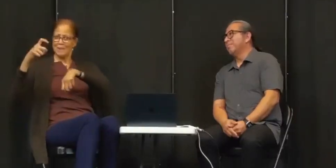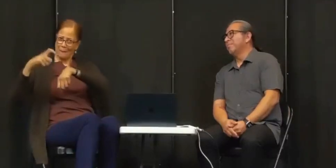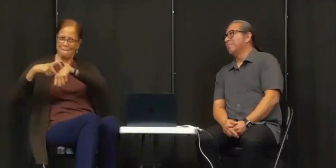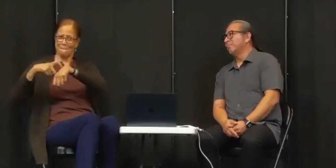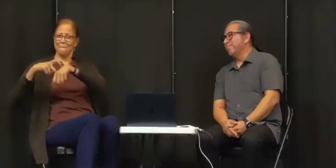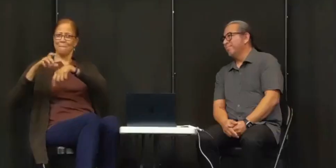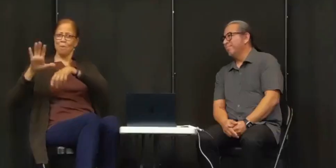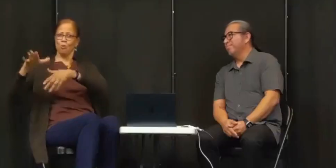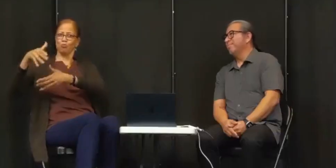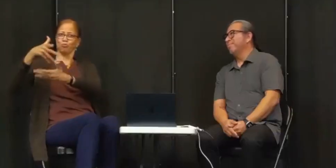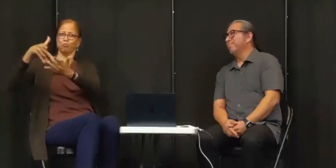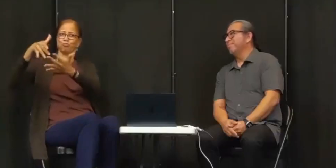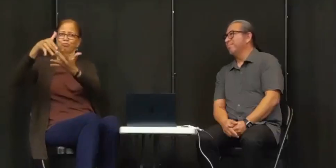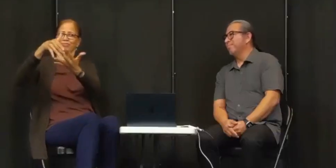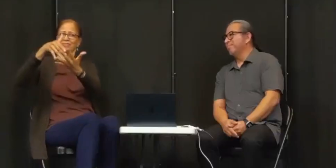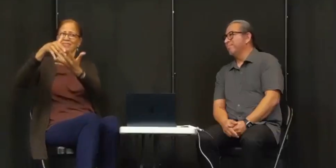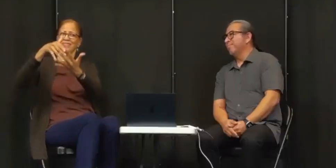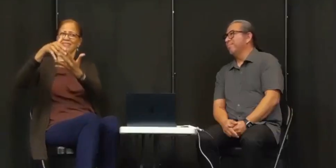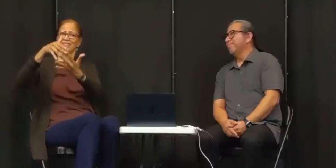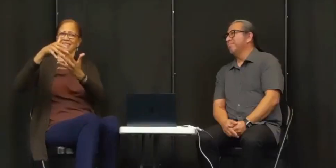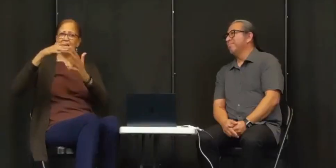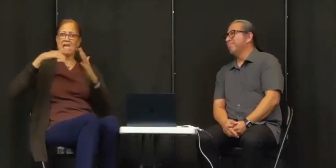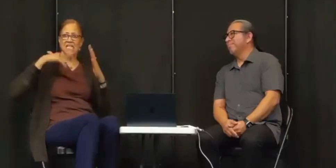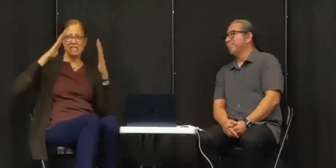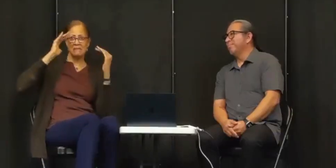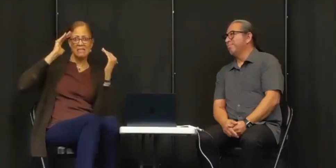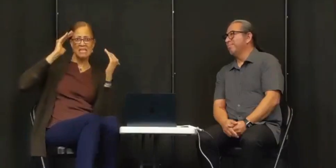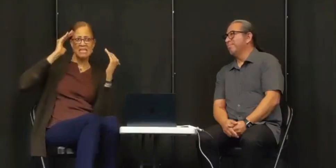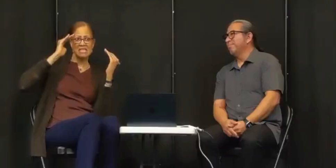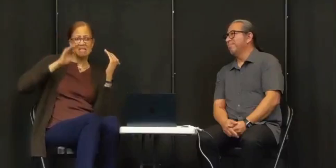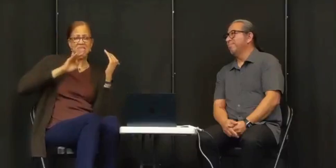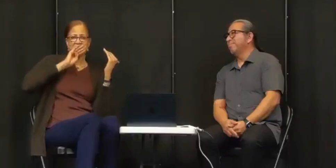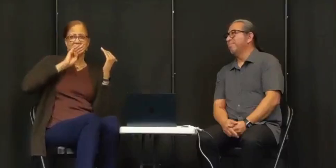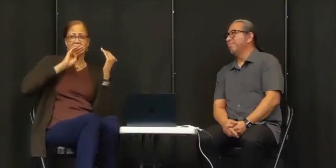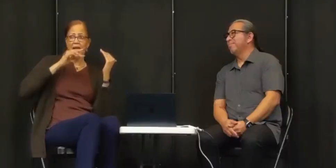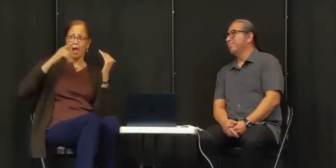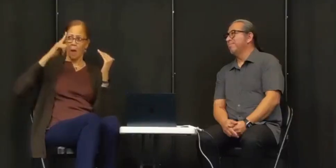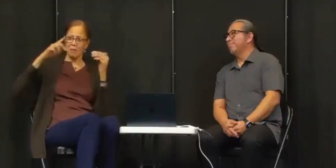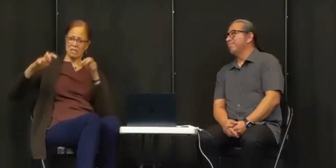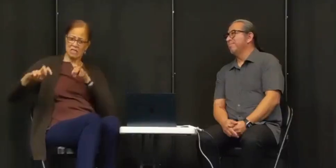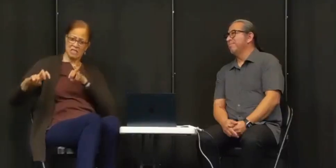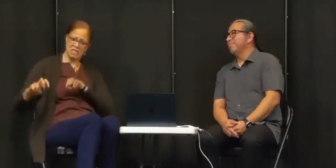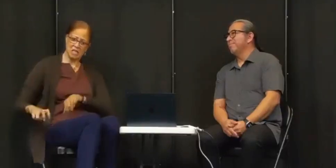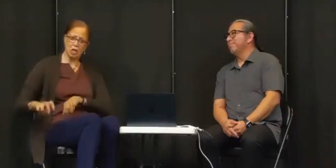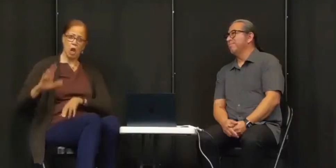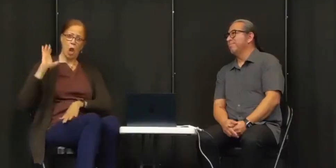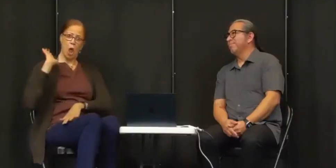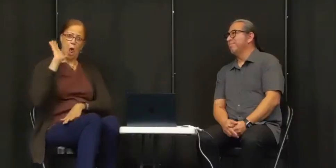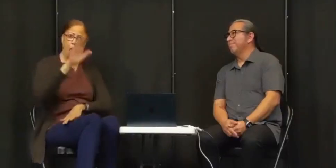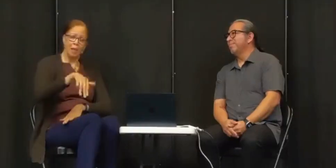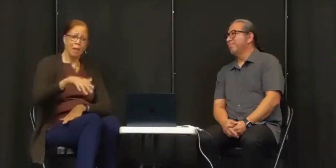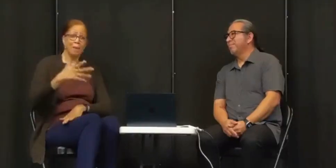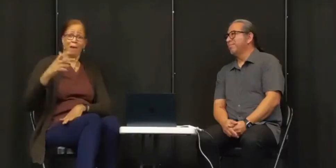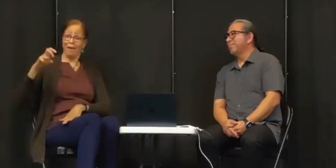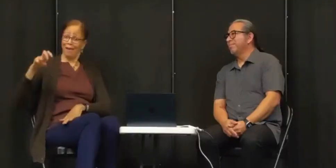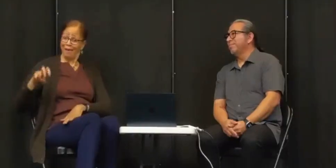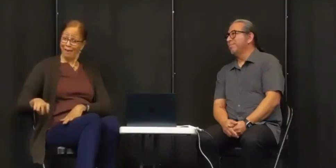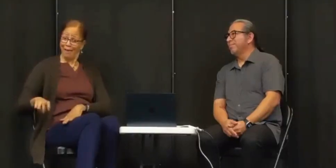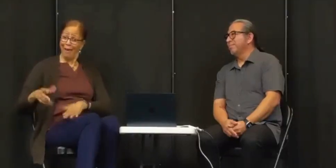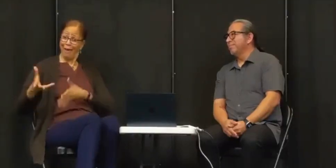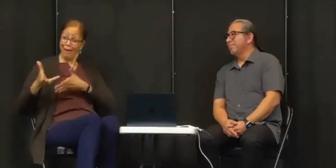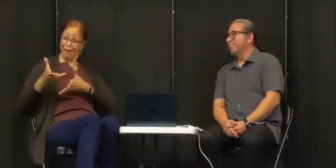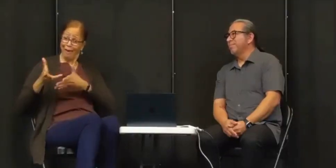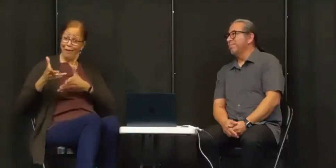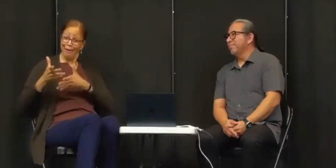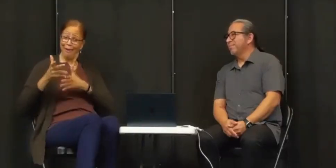have enough. They need their own time, they need a break, right? Don't expect them to always just be sitting right by your side and